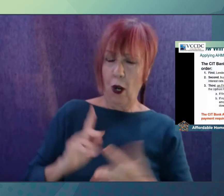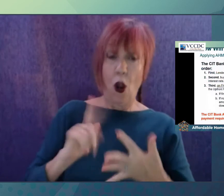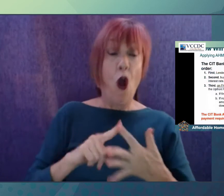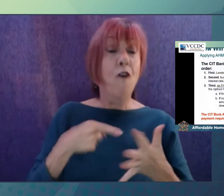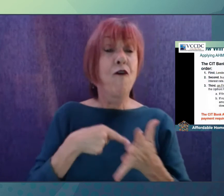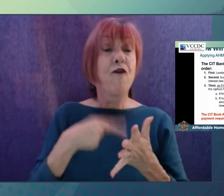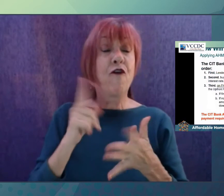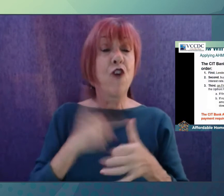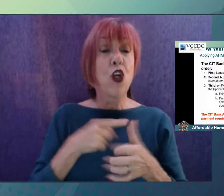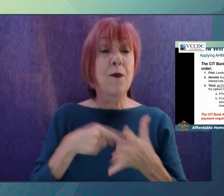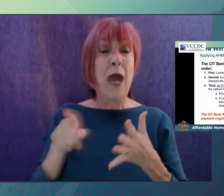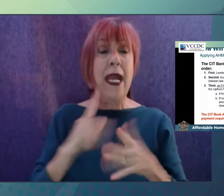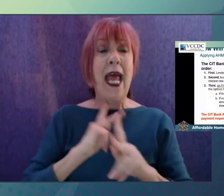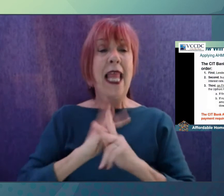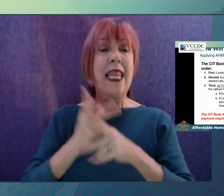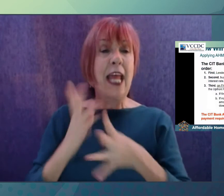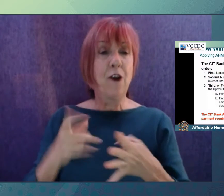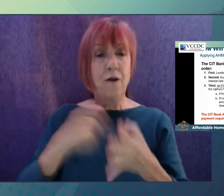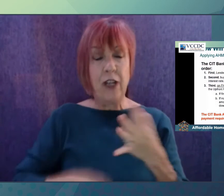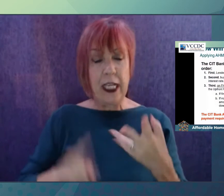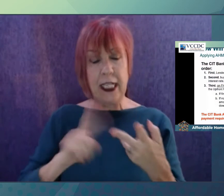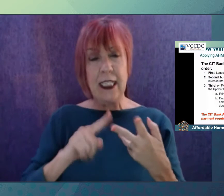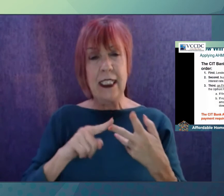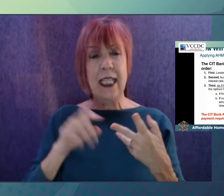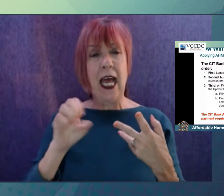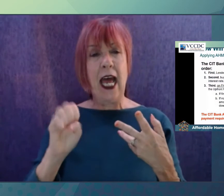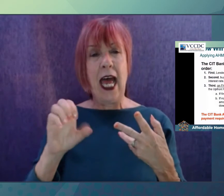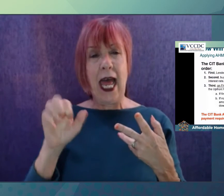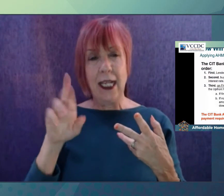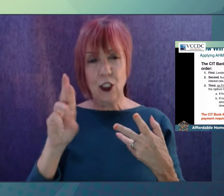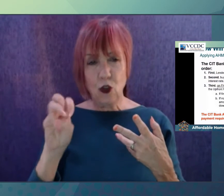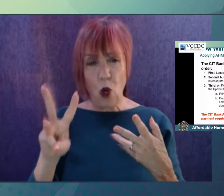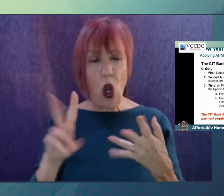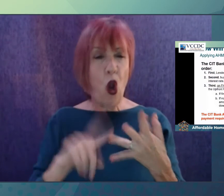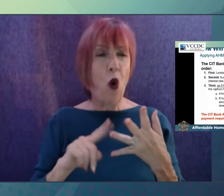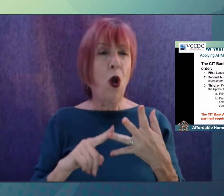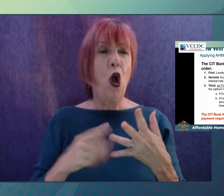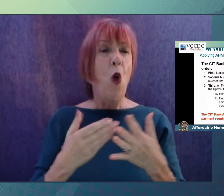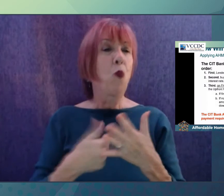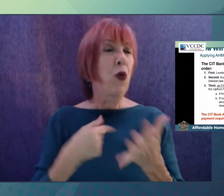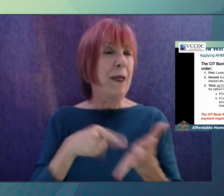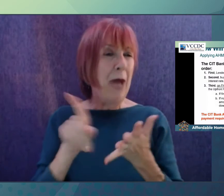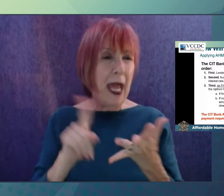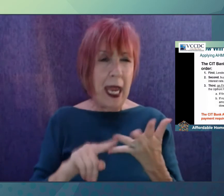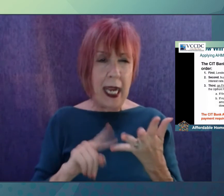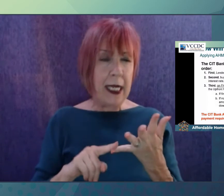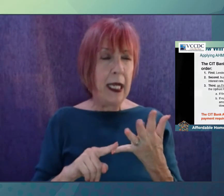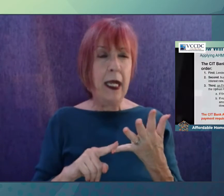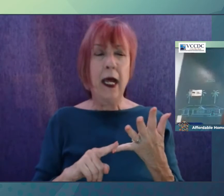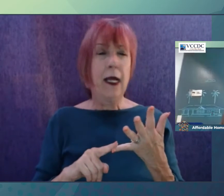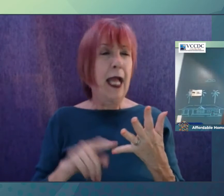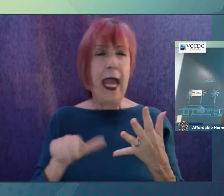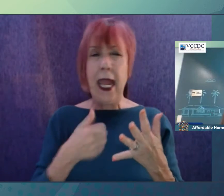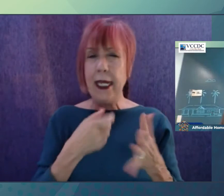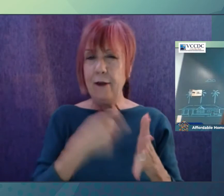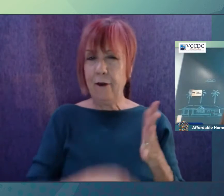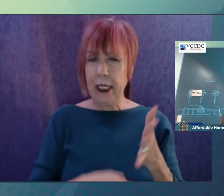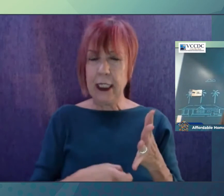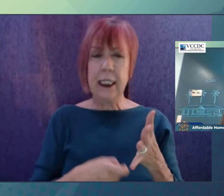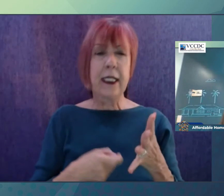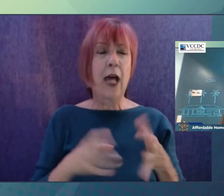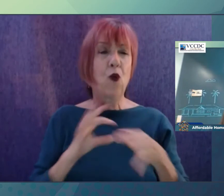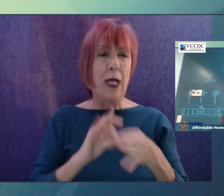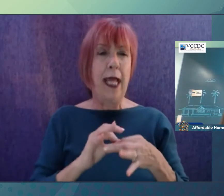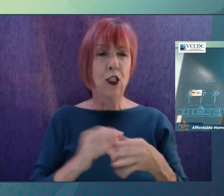fees, escrow, title, prepaids, appraisal, any fee associated with the transaction that is eligible to be